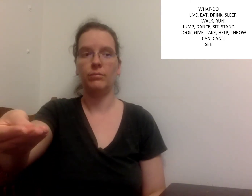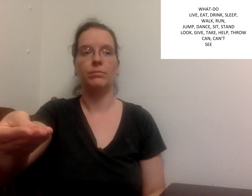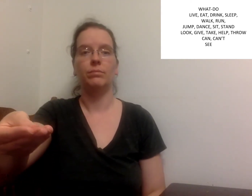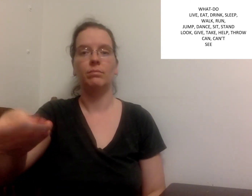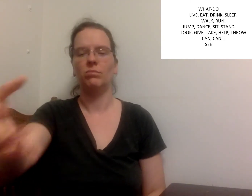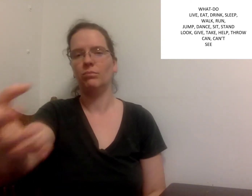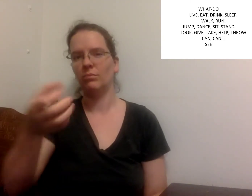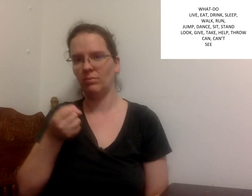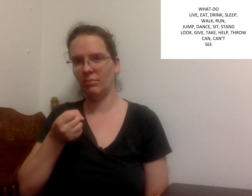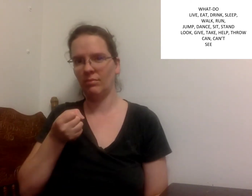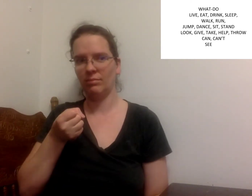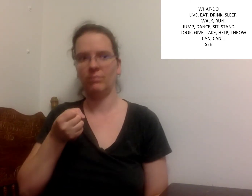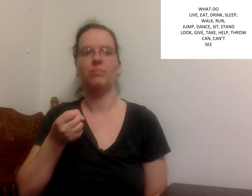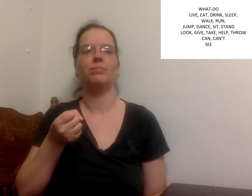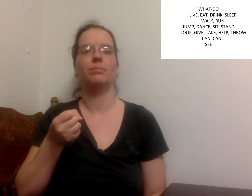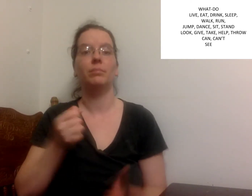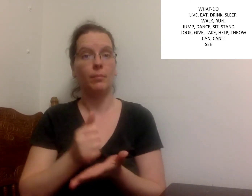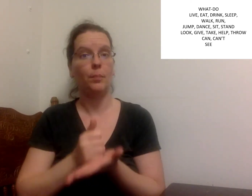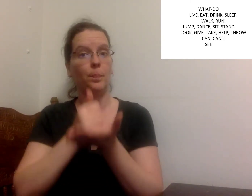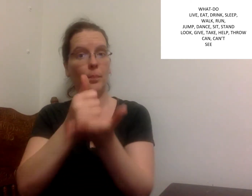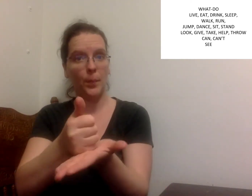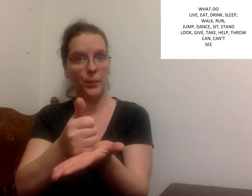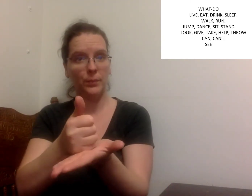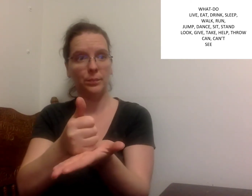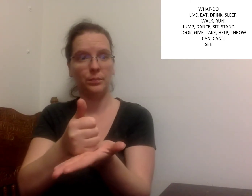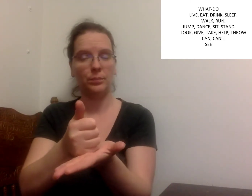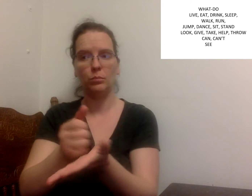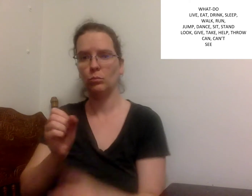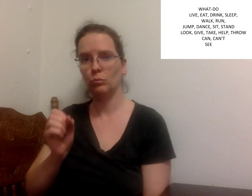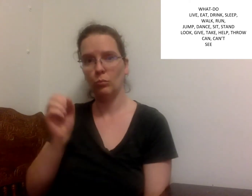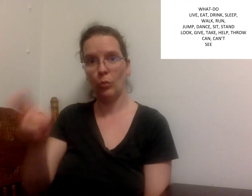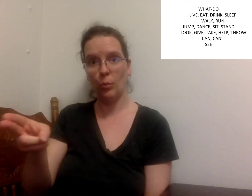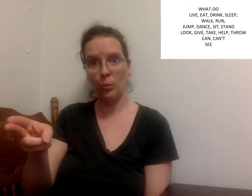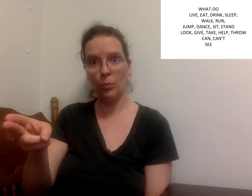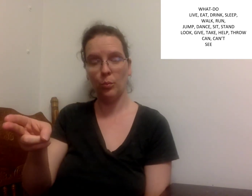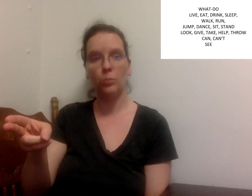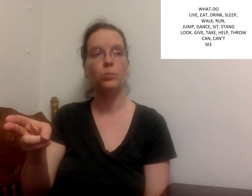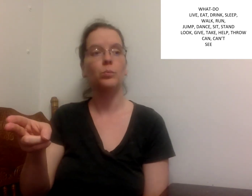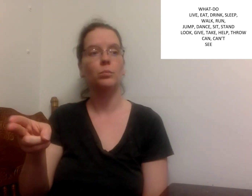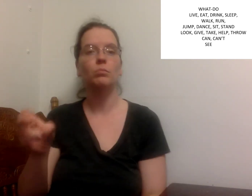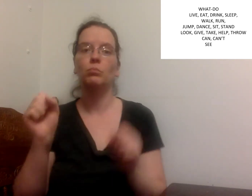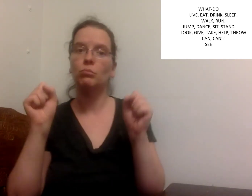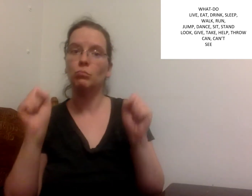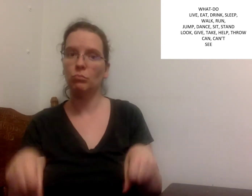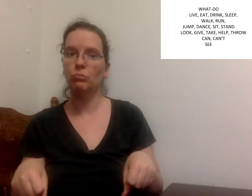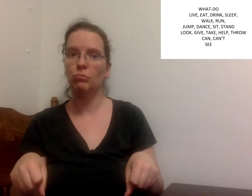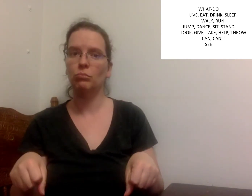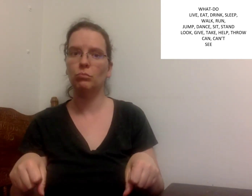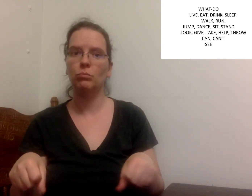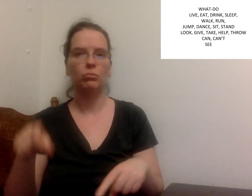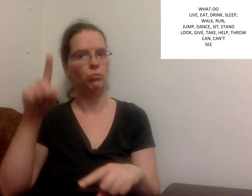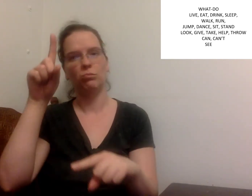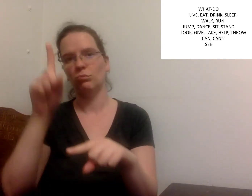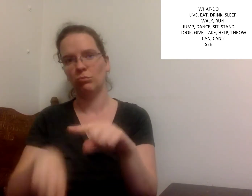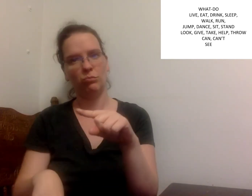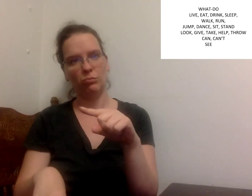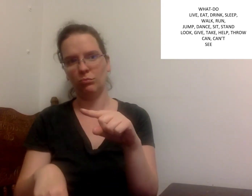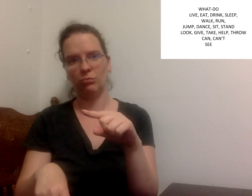give, take, help, throw, can,